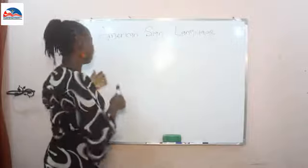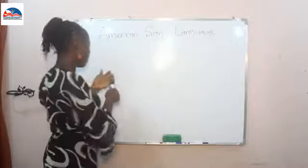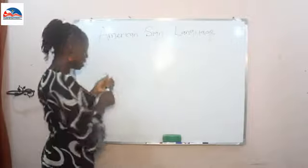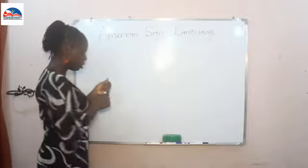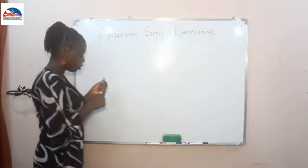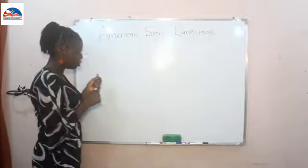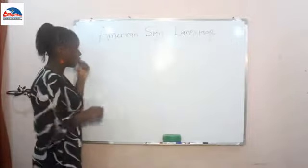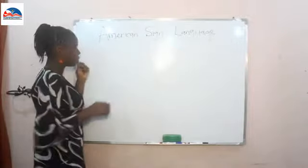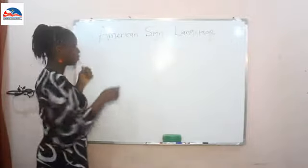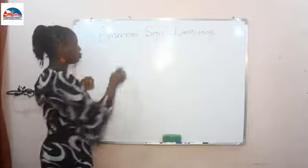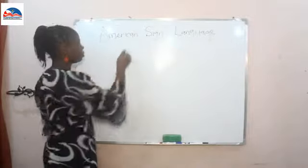A to Z.